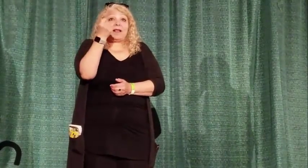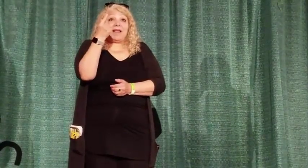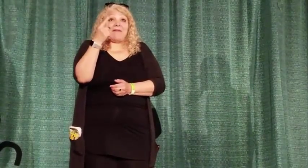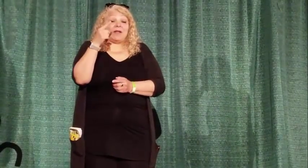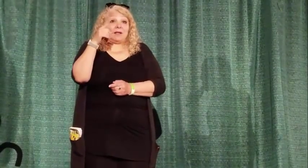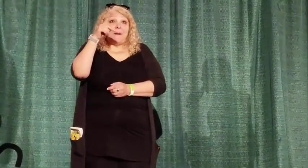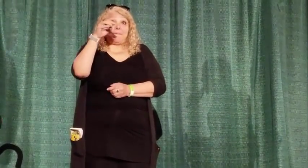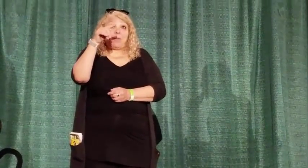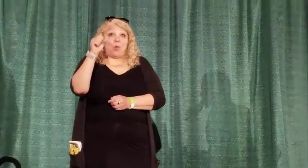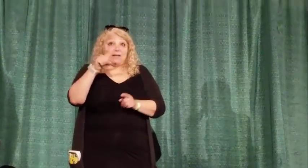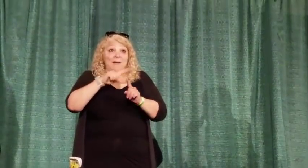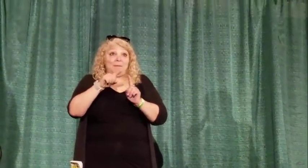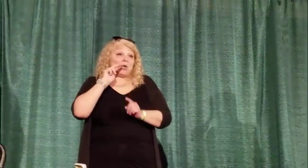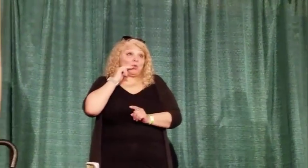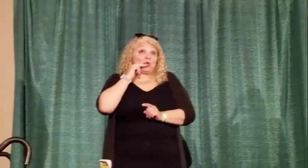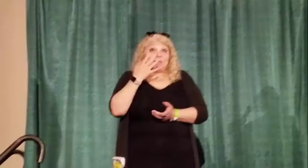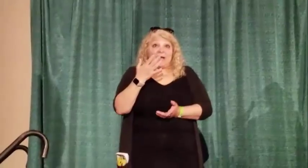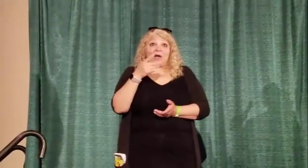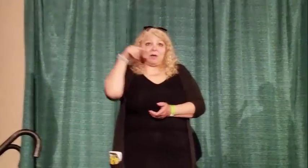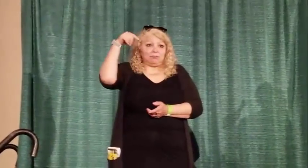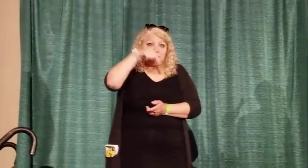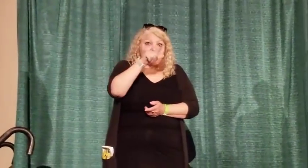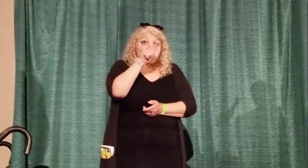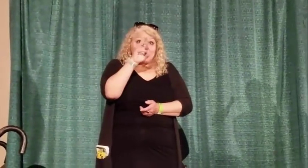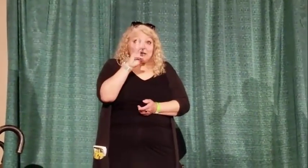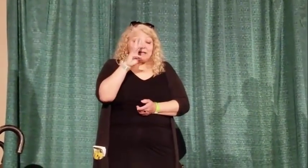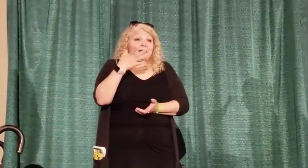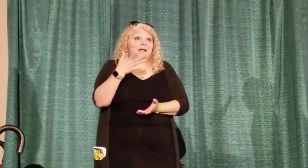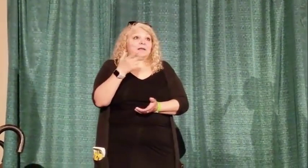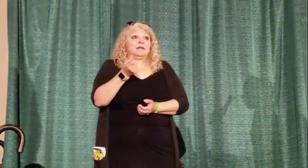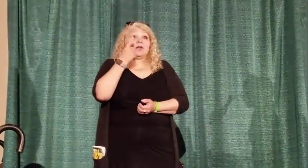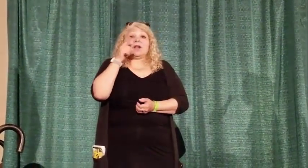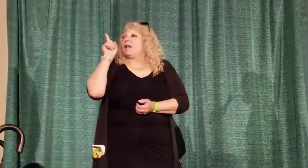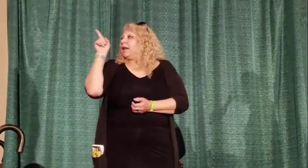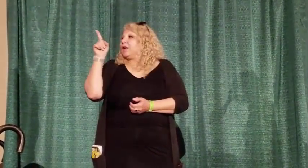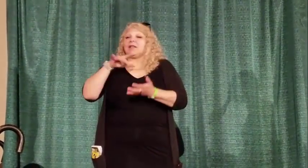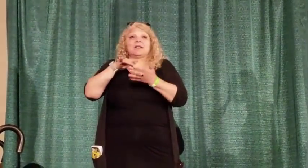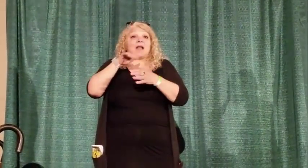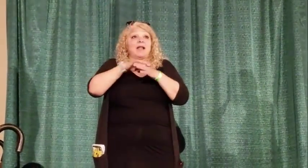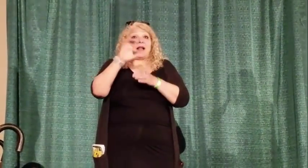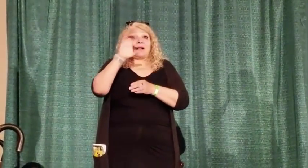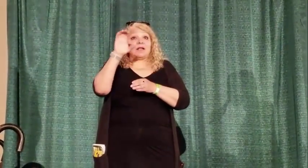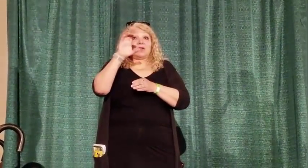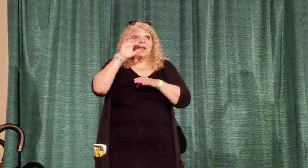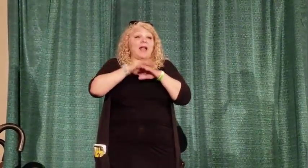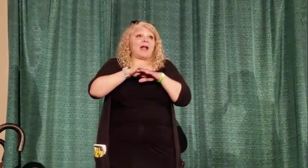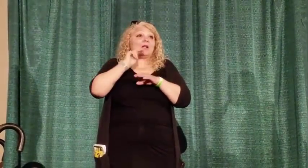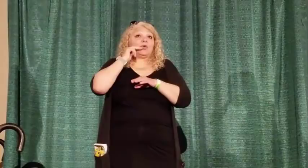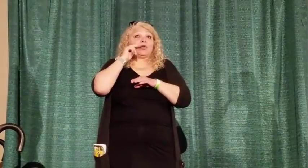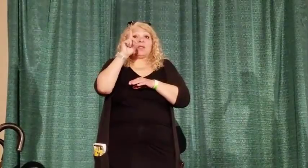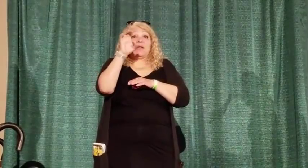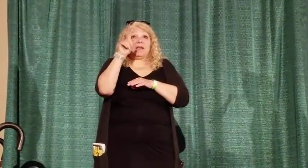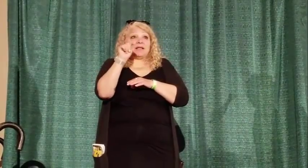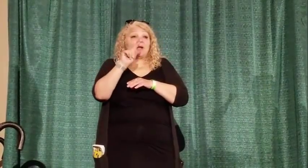Nutritarian diet more than doubles the amount of blood pressure lowering, and people drop their excess weight. Here's a study on cholesterol lowering on a nutritarian diet, where